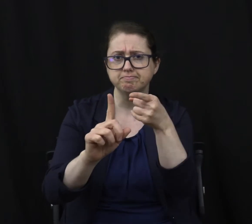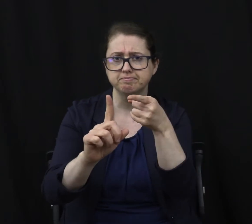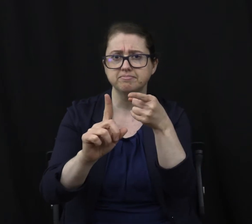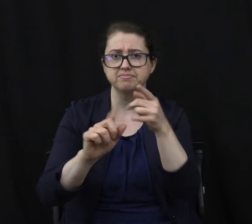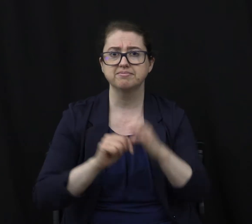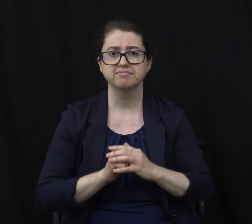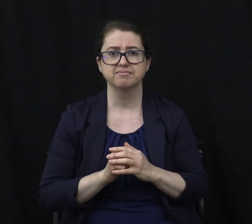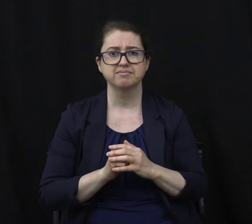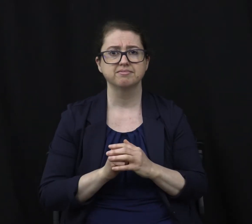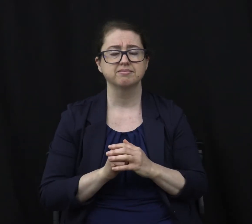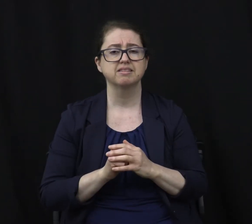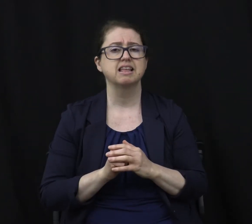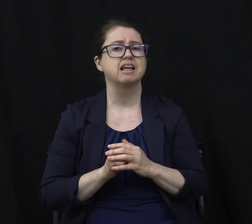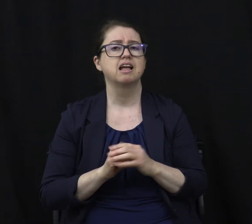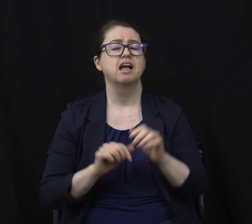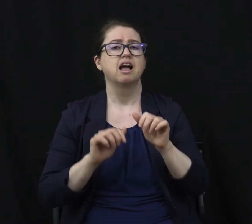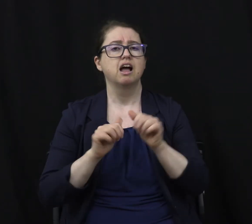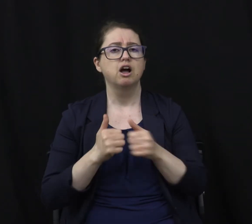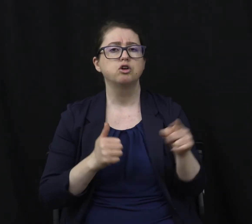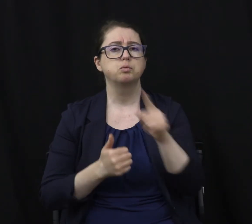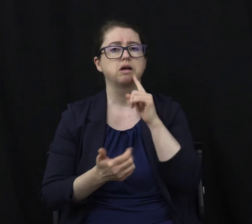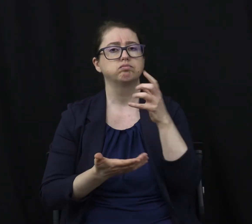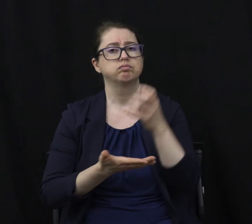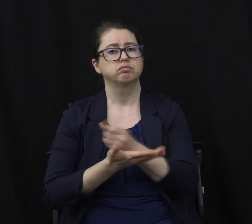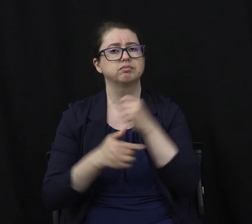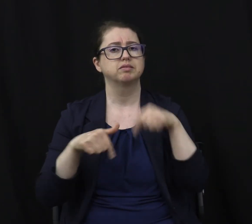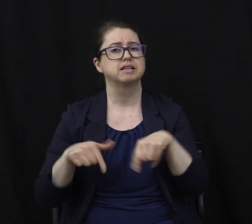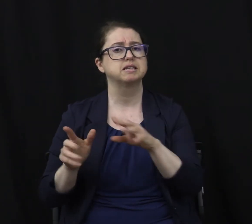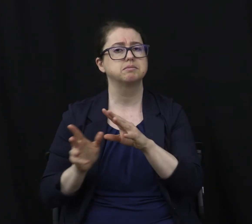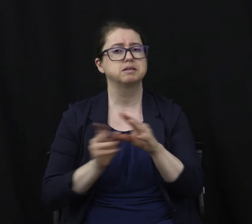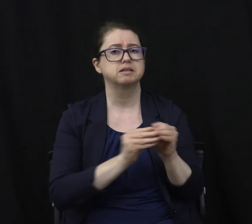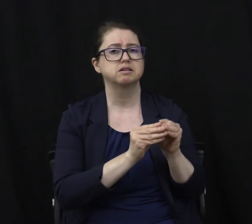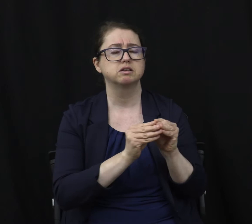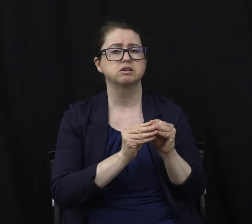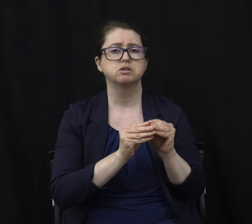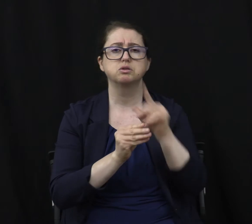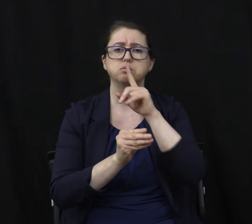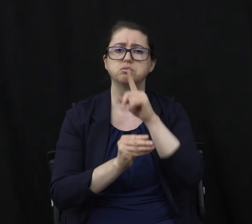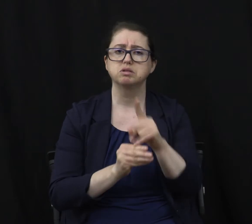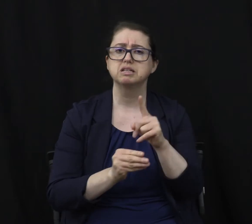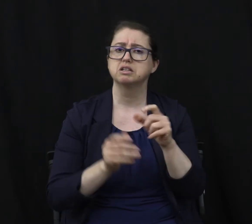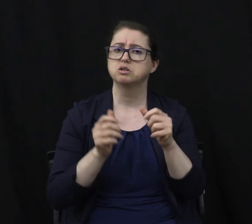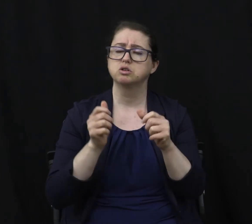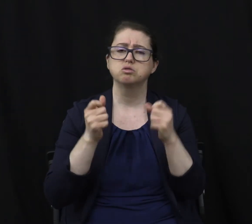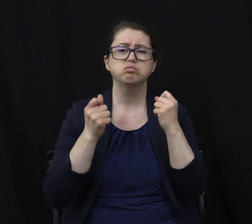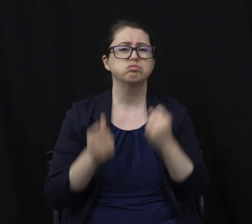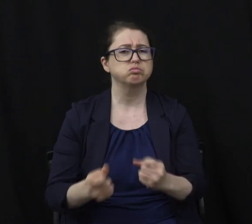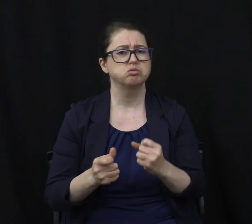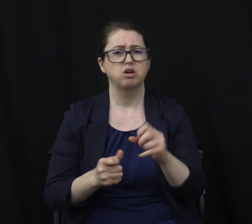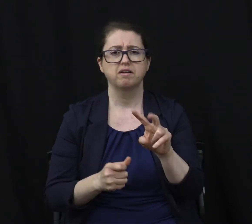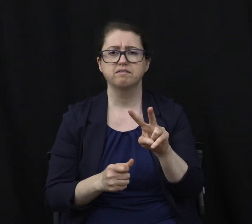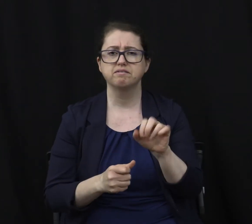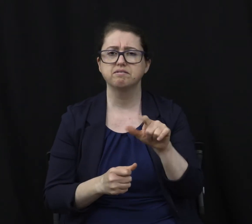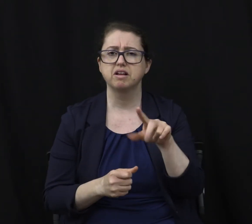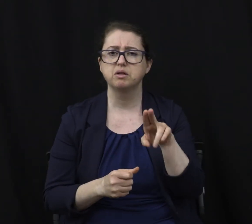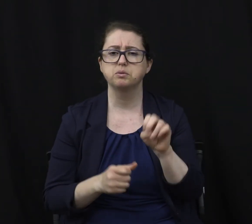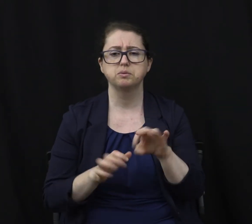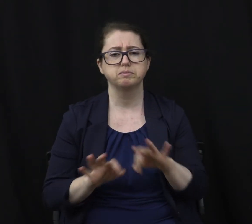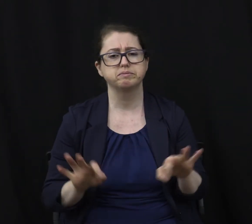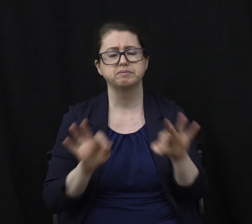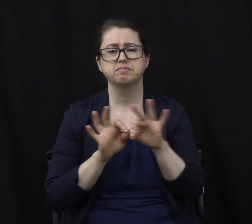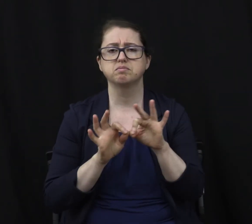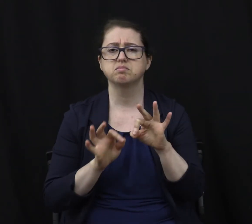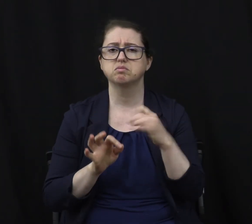the most out of this seminar. One of the strongest values is humility. We can learn from everyone.